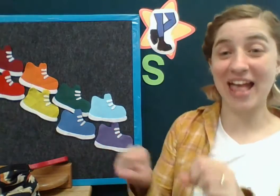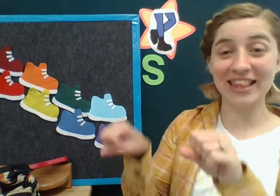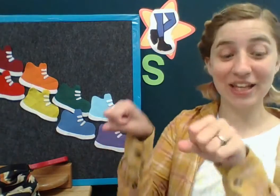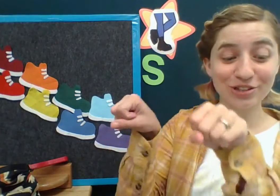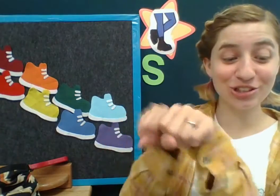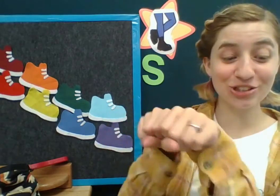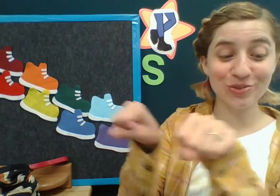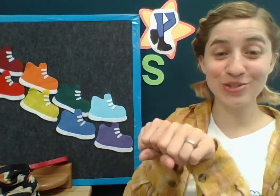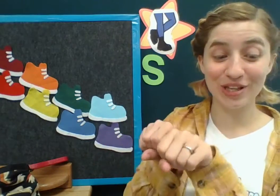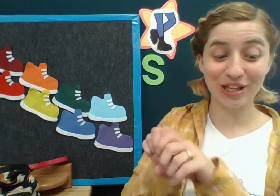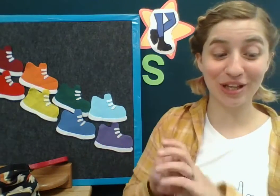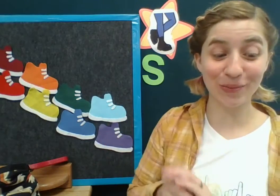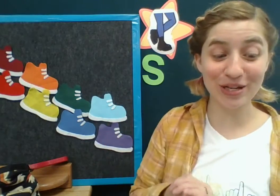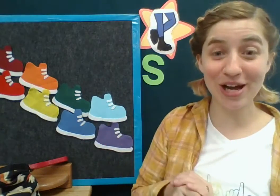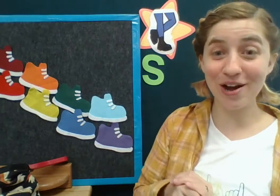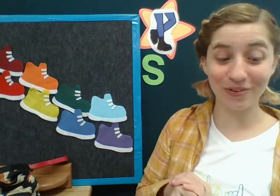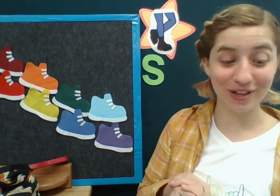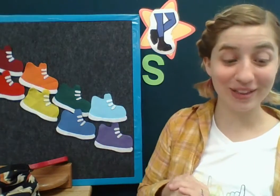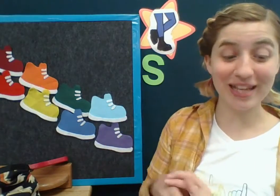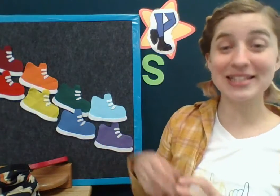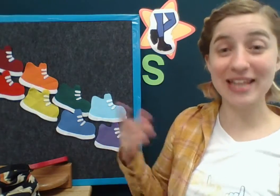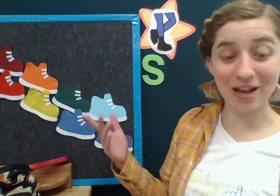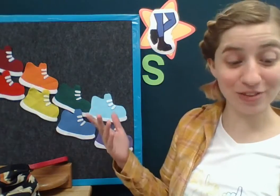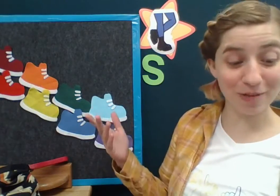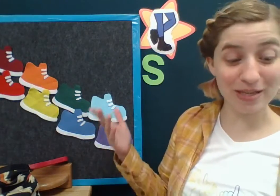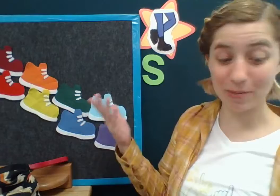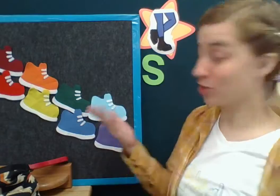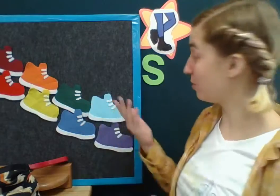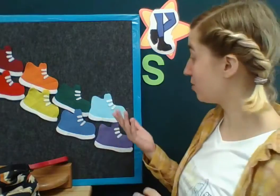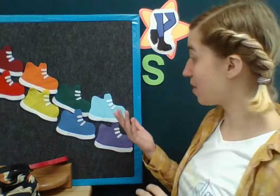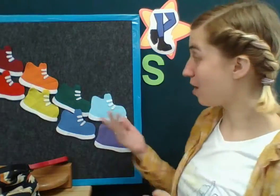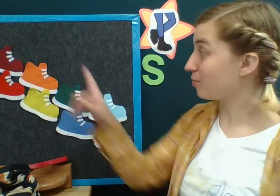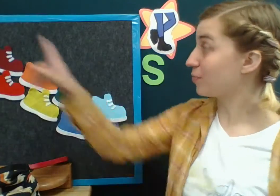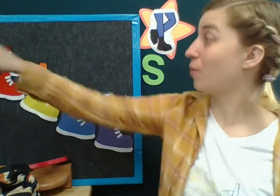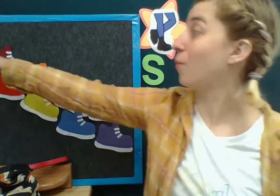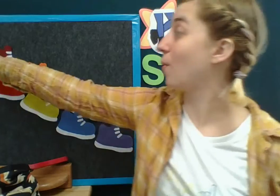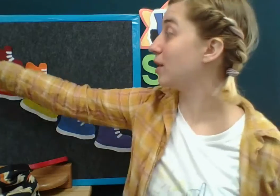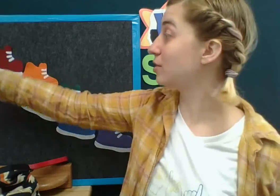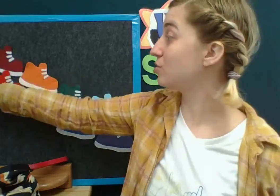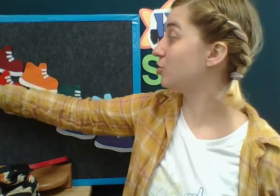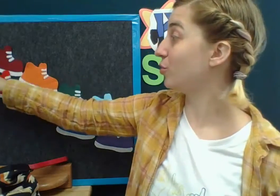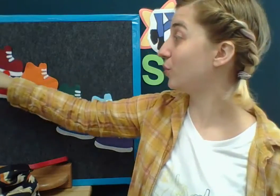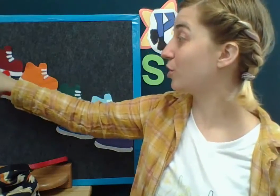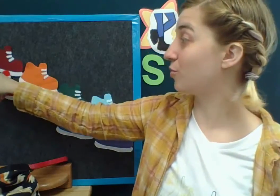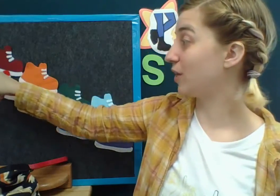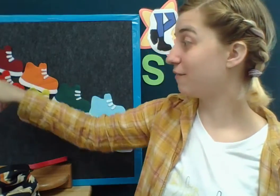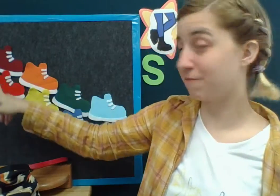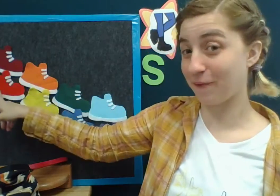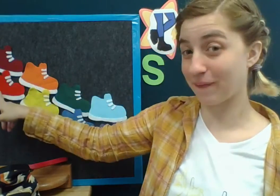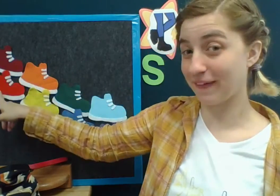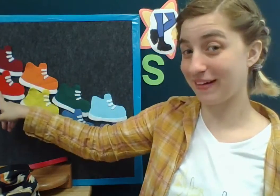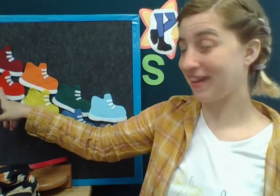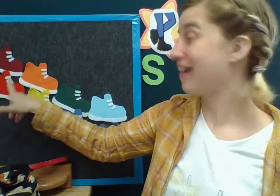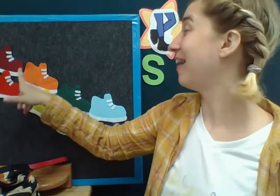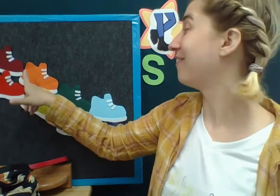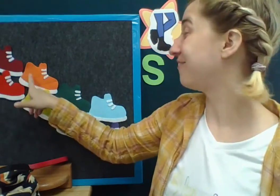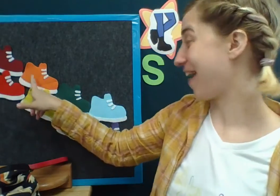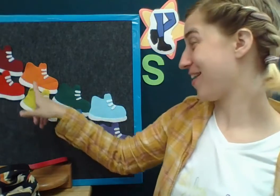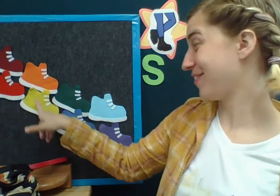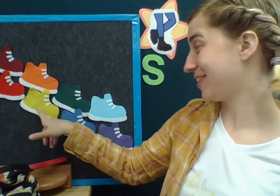10 little shoes. Here we go. Let's count them as I put them in a row. 1, 2, 3, 4, 5,